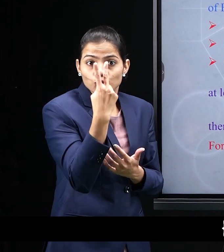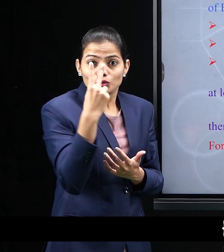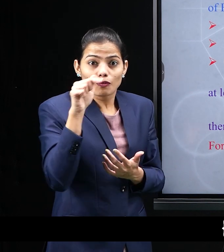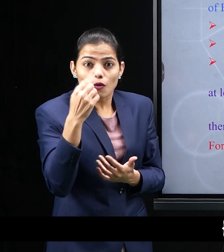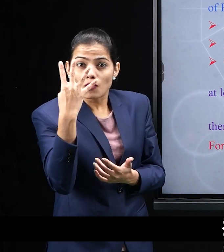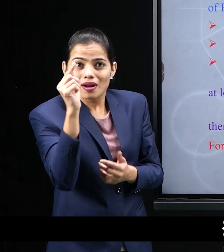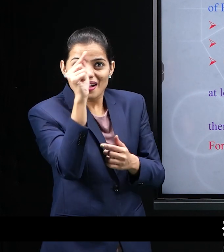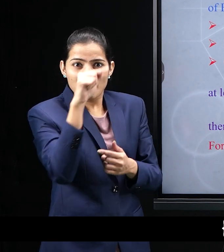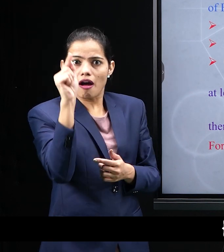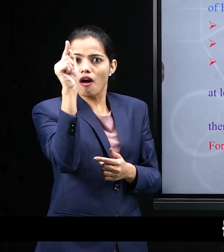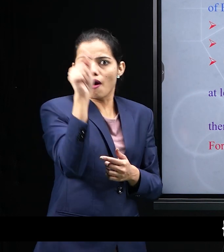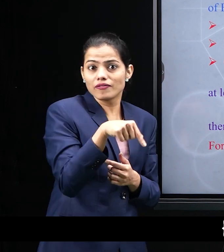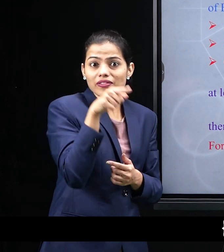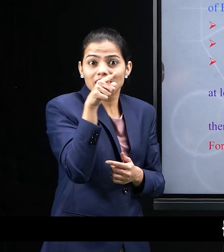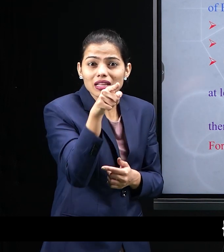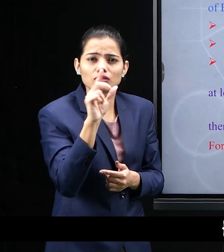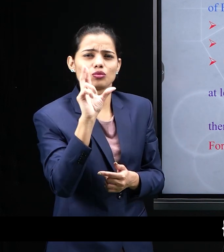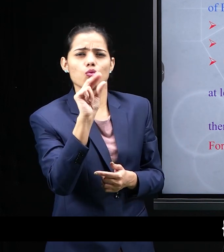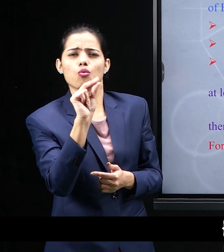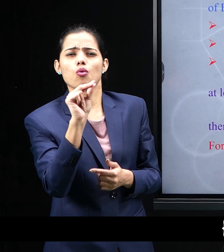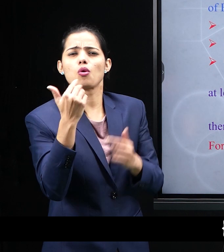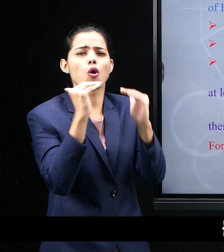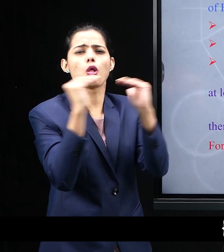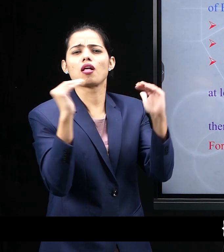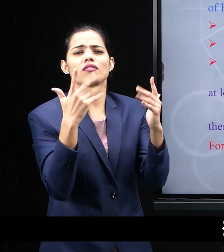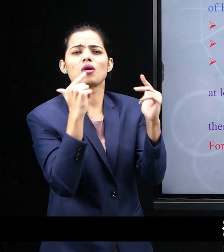2, 4 is not a subset of 1, 2, 3.